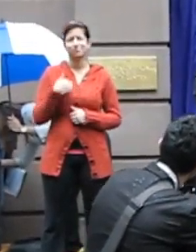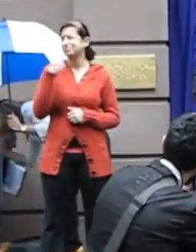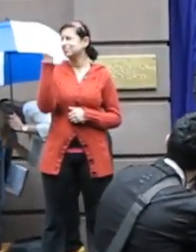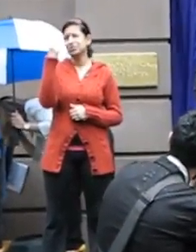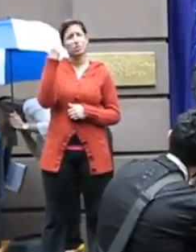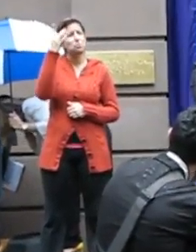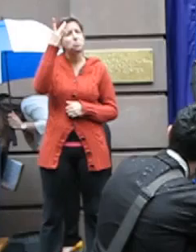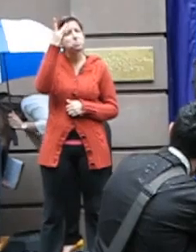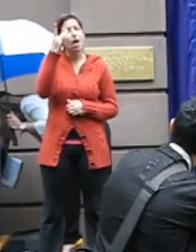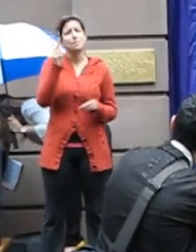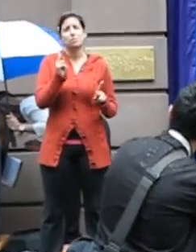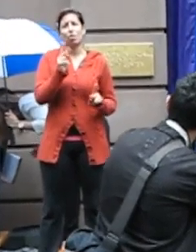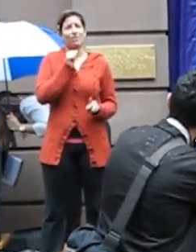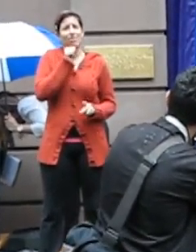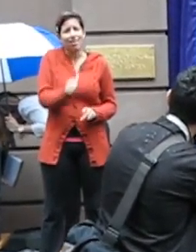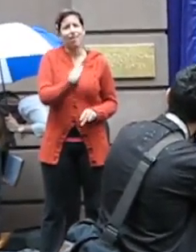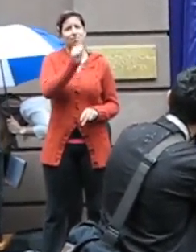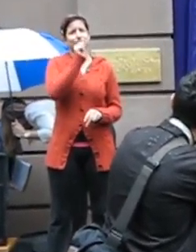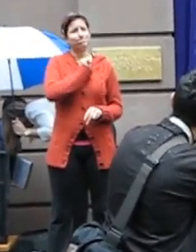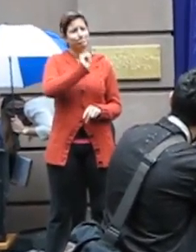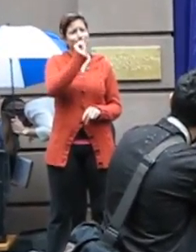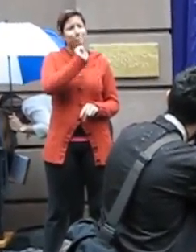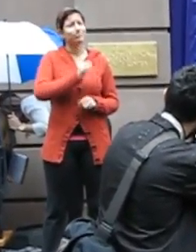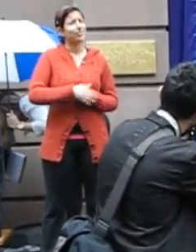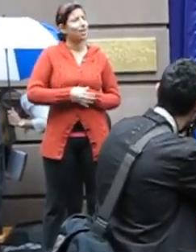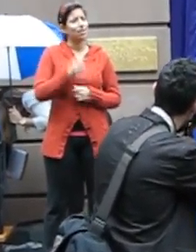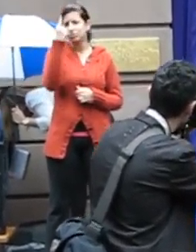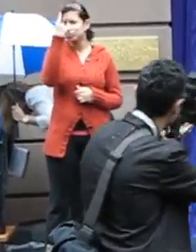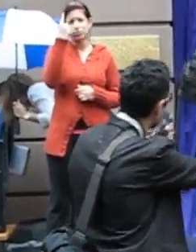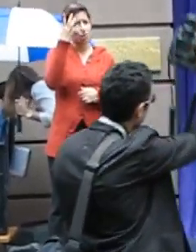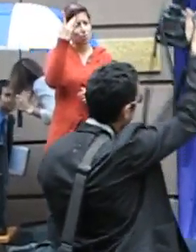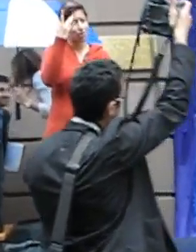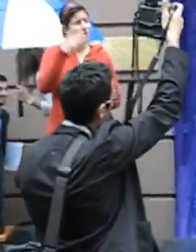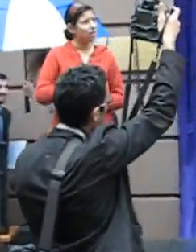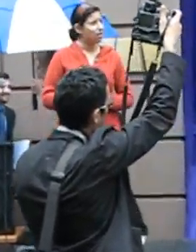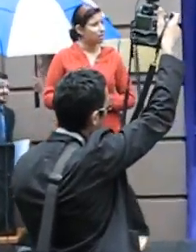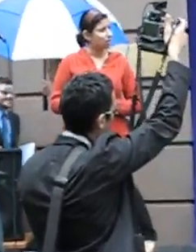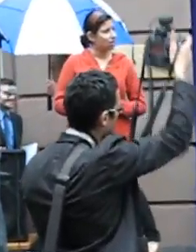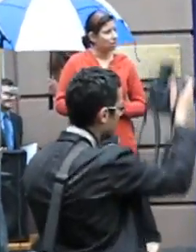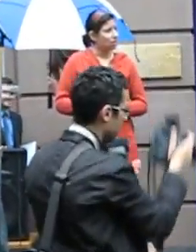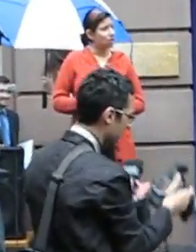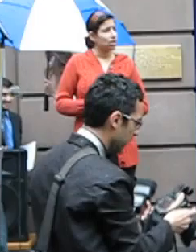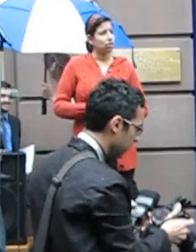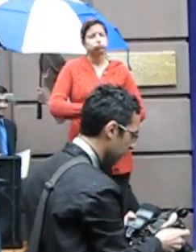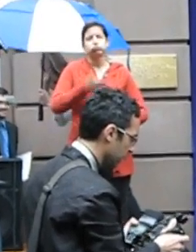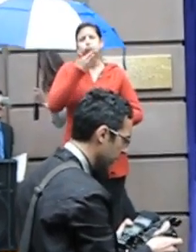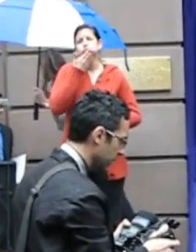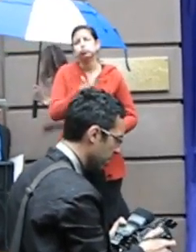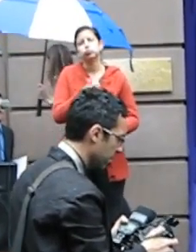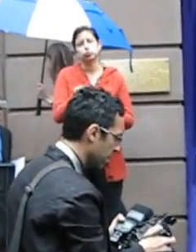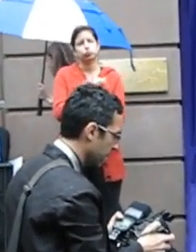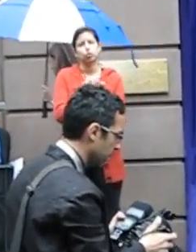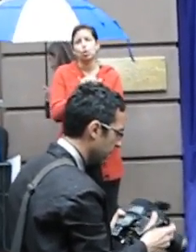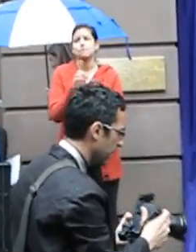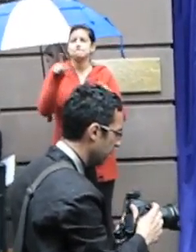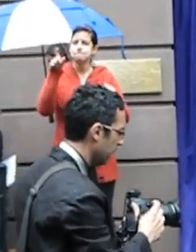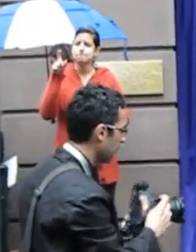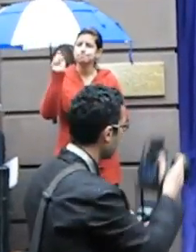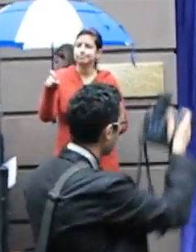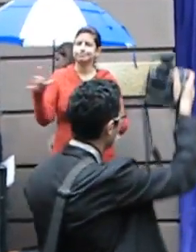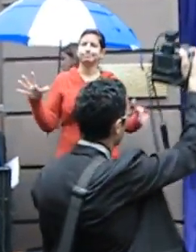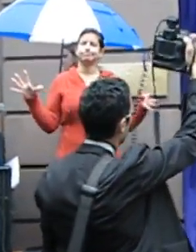the city, but the best thing that we can do is all the good New Yorkers stand together and show love and support, and that